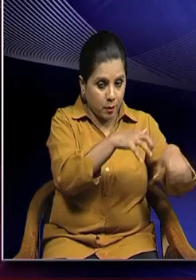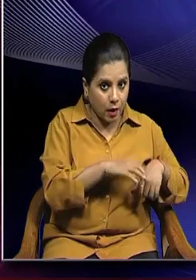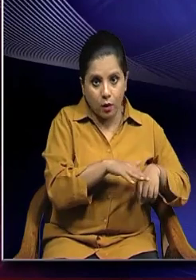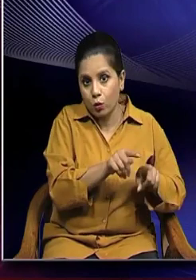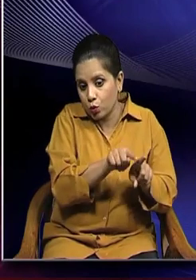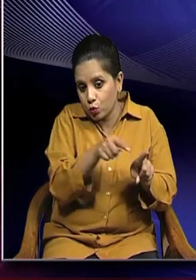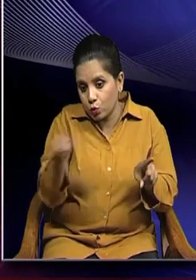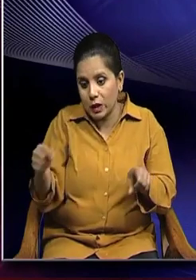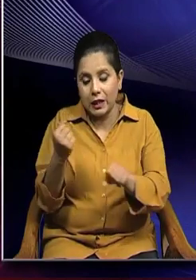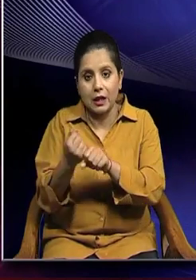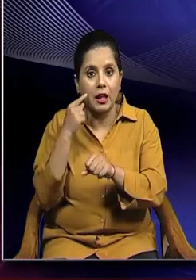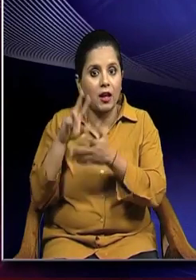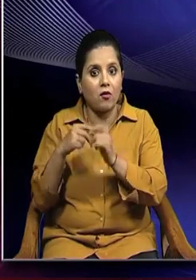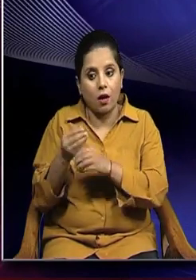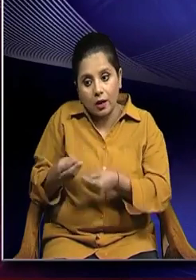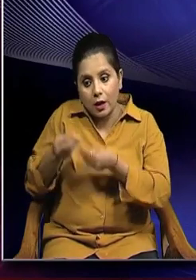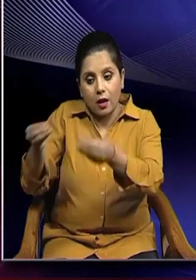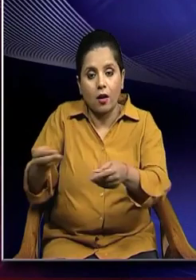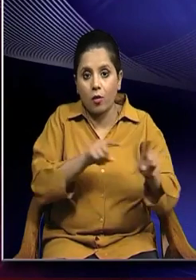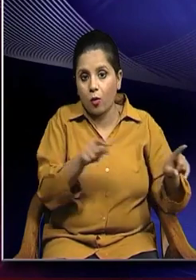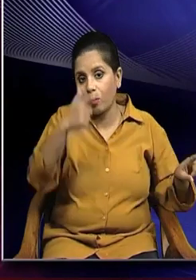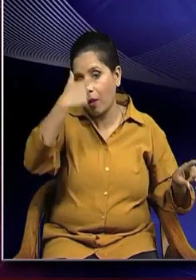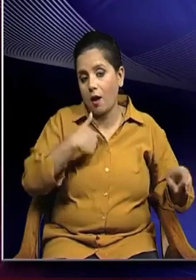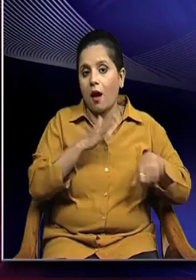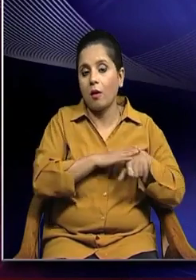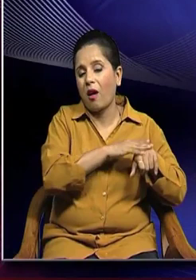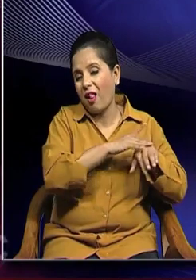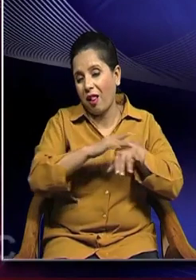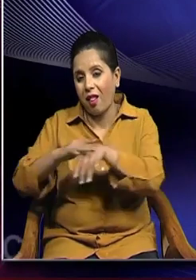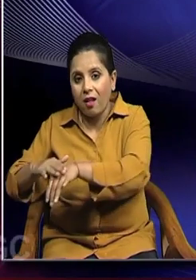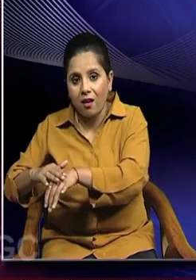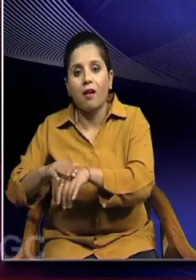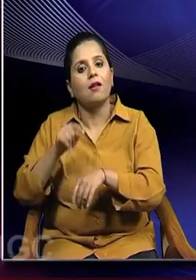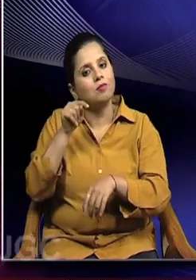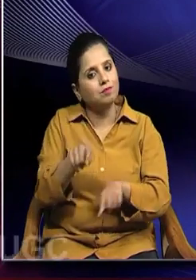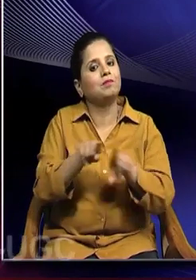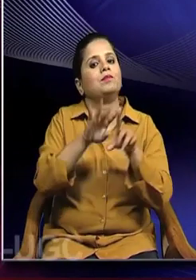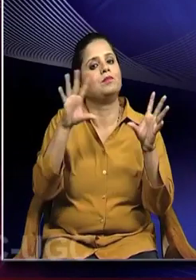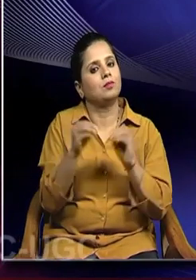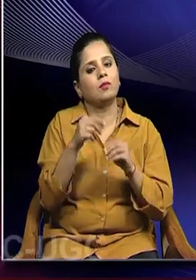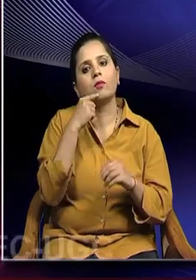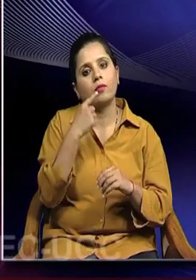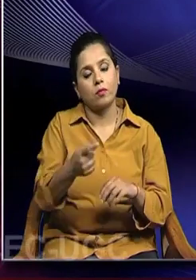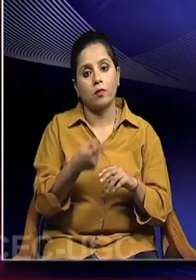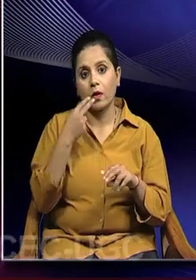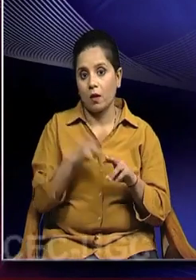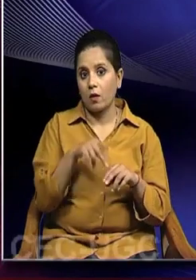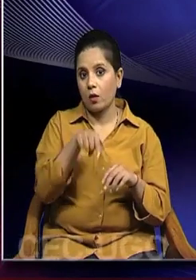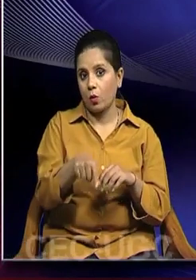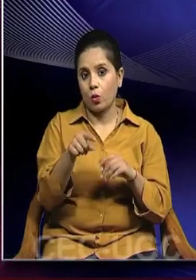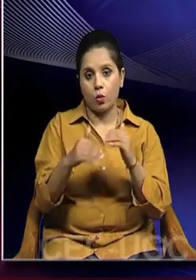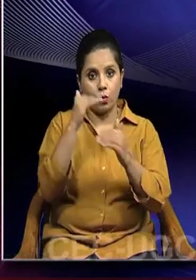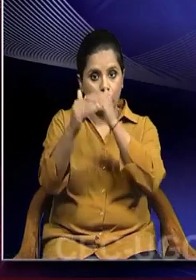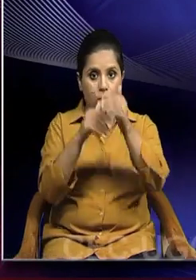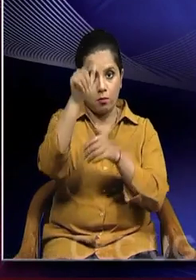it is a journey of an individual, and this is what this model says, that if you look at the development